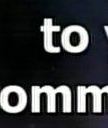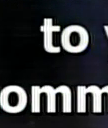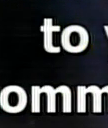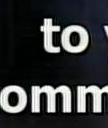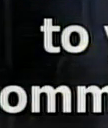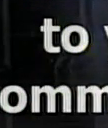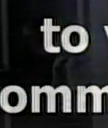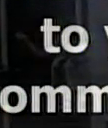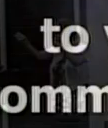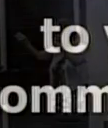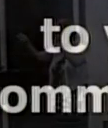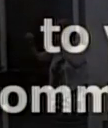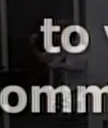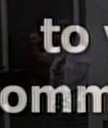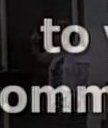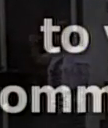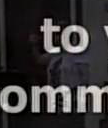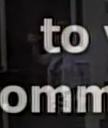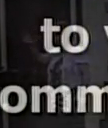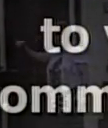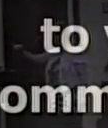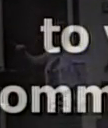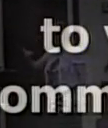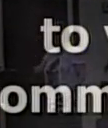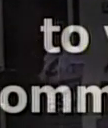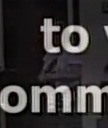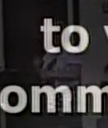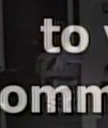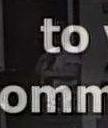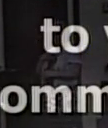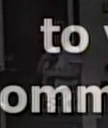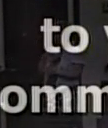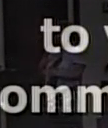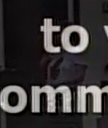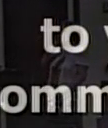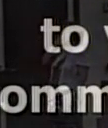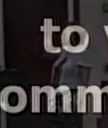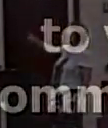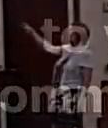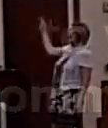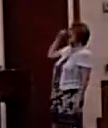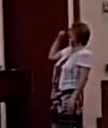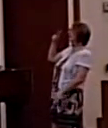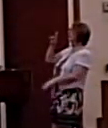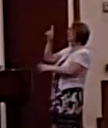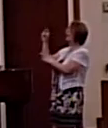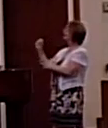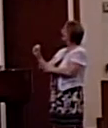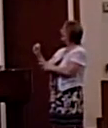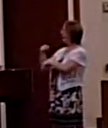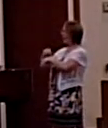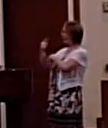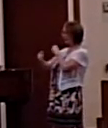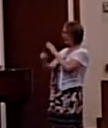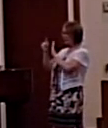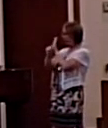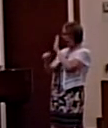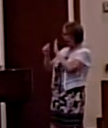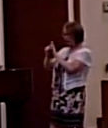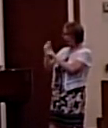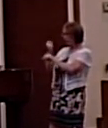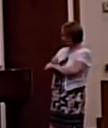term. We go back in our Americas and we think about there in the United States, and we go back in the time of the slavery. And